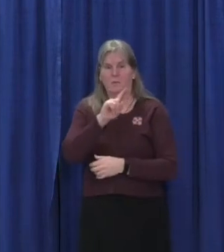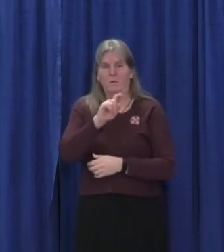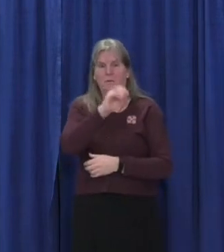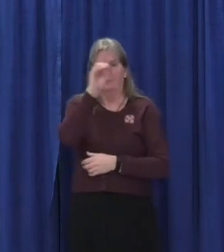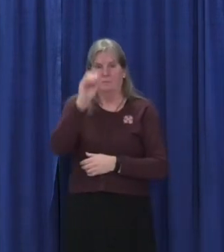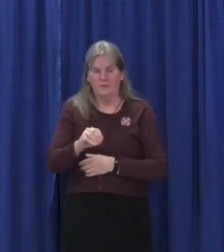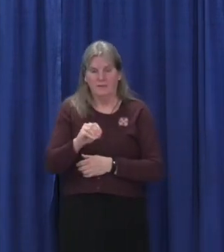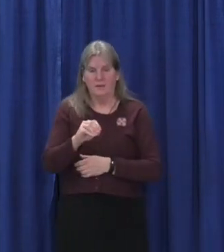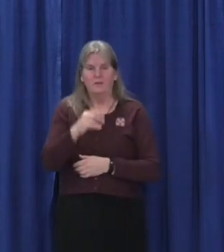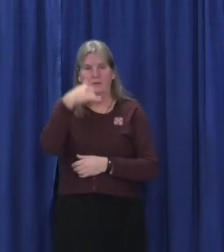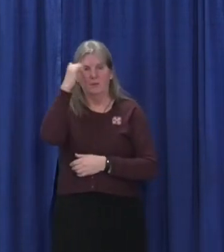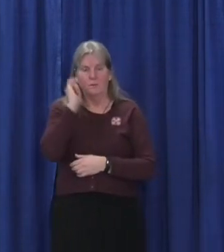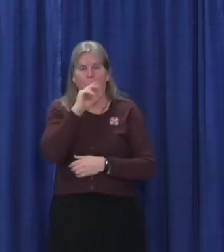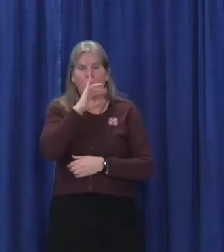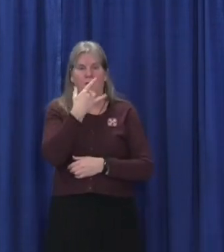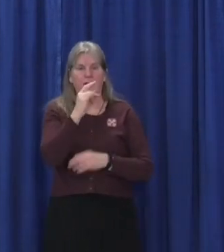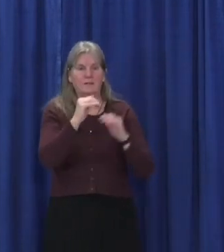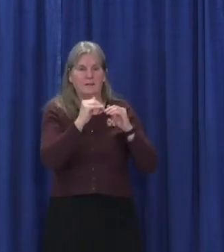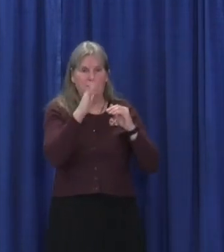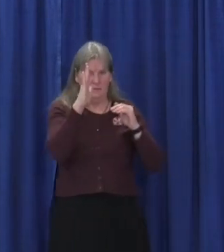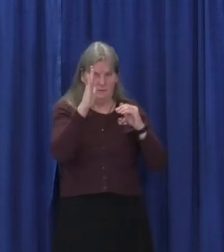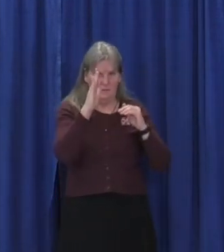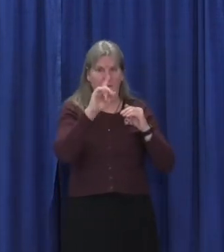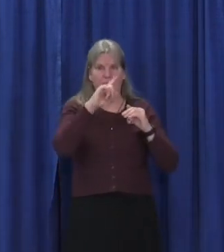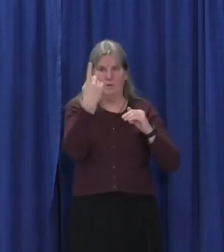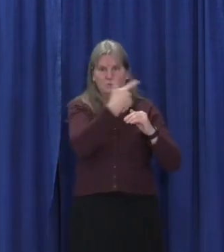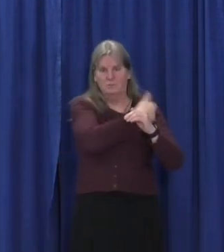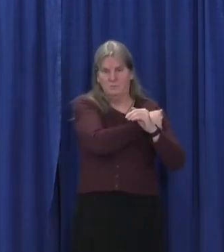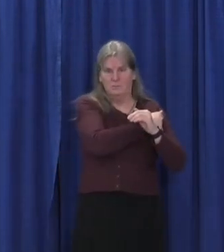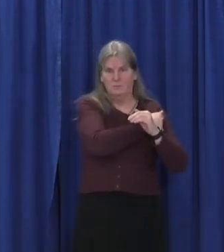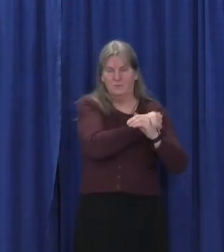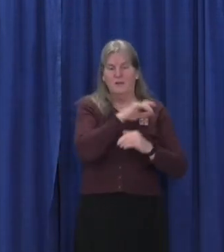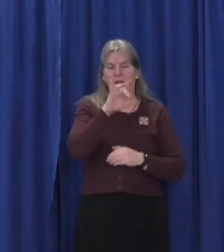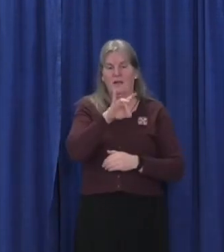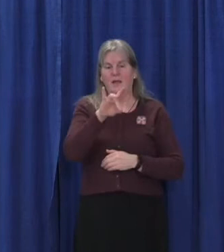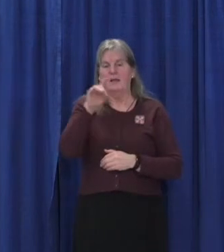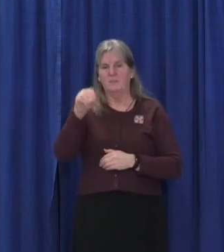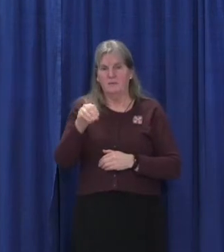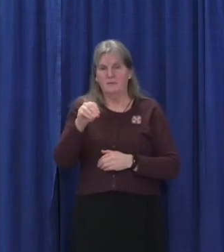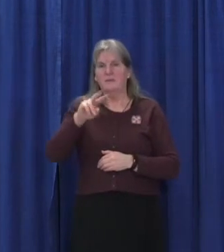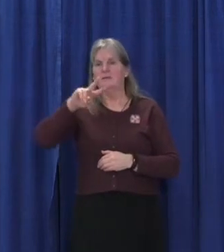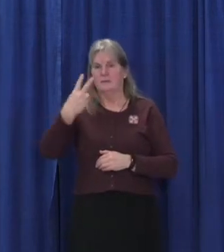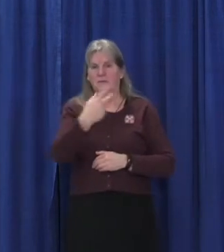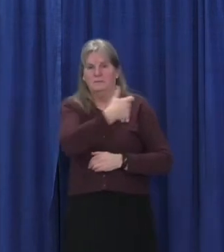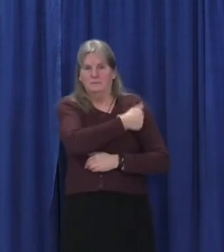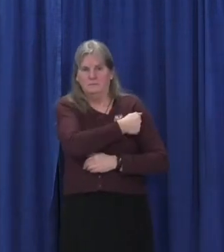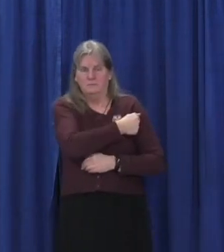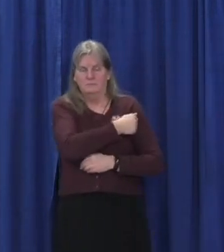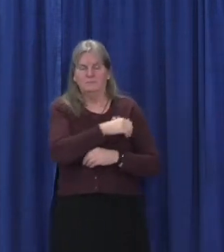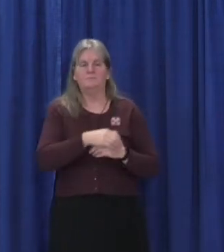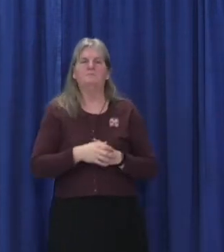91% of Yukoners age 18 and older have now had their first shot, and 88% have had their second.